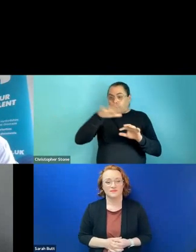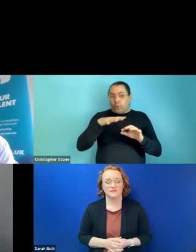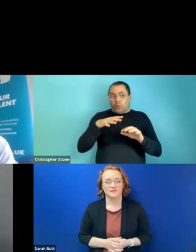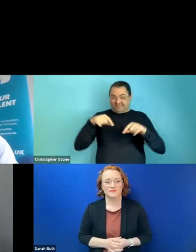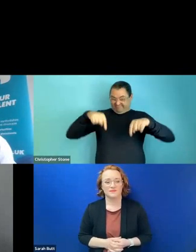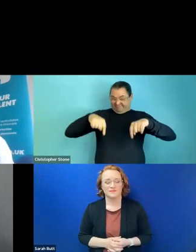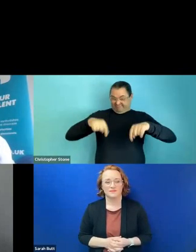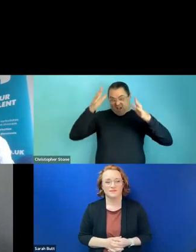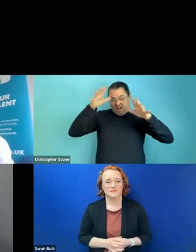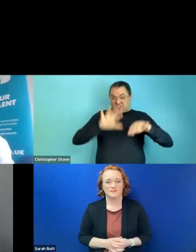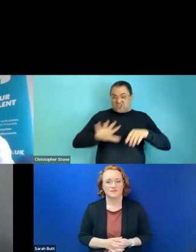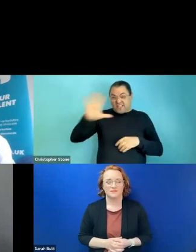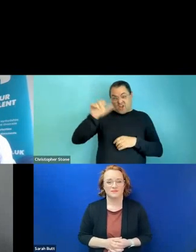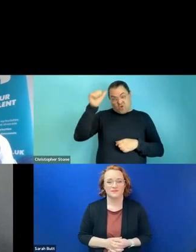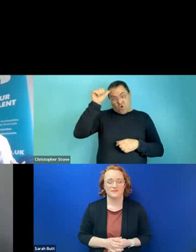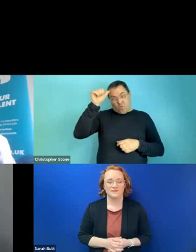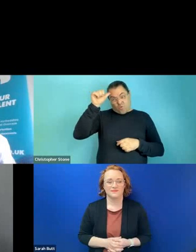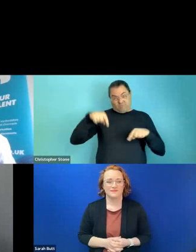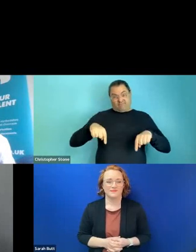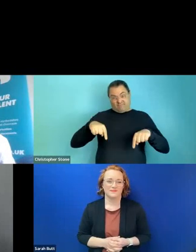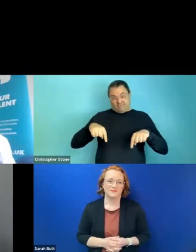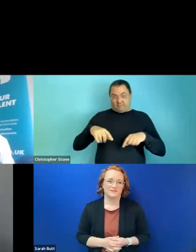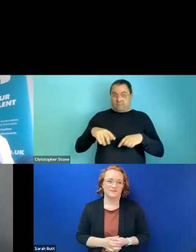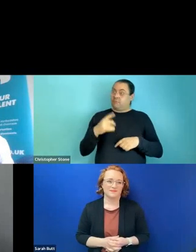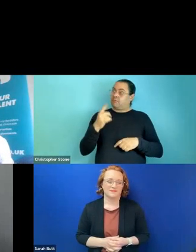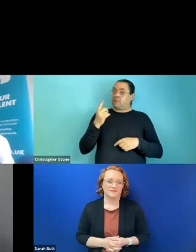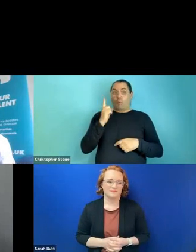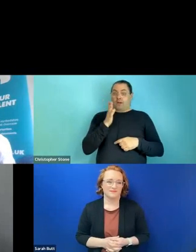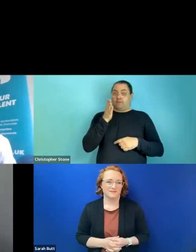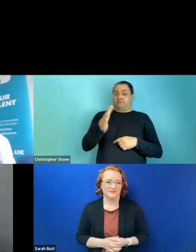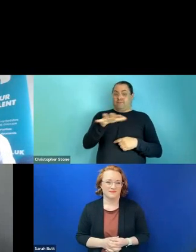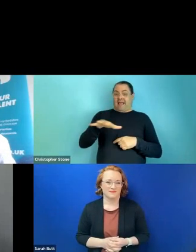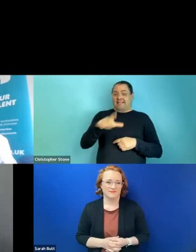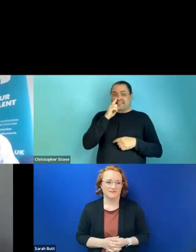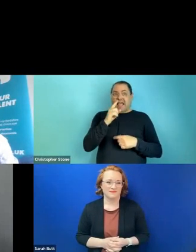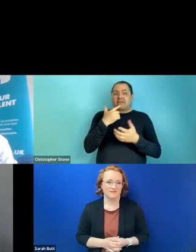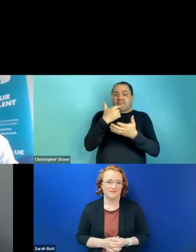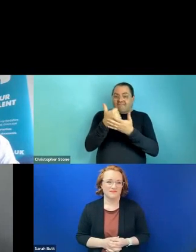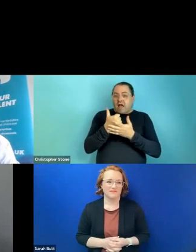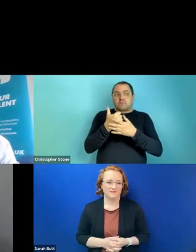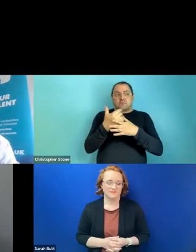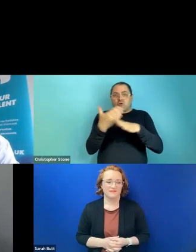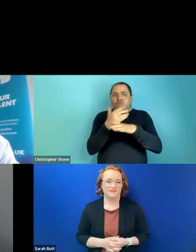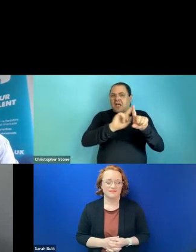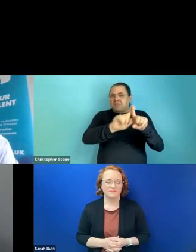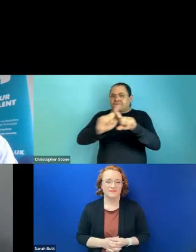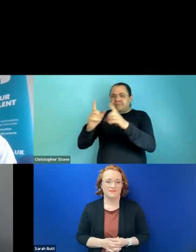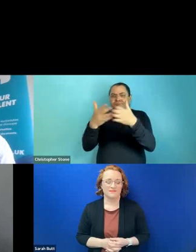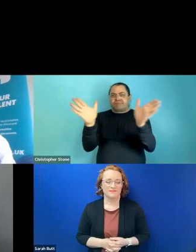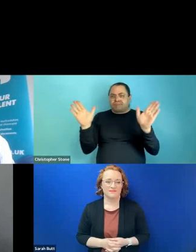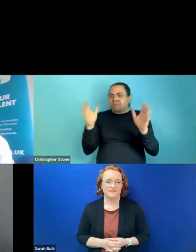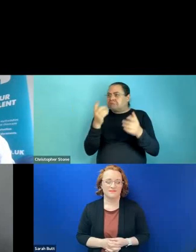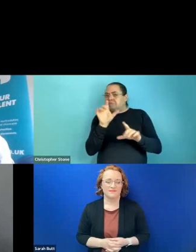and using, because it's a bit of a one-stop shop to give you guidance and advice about future career options that you can take.